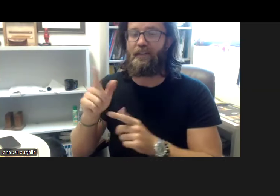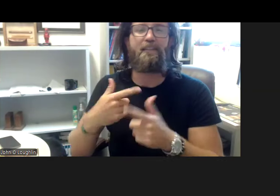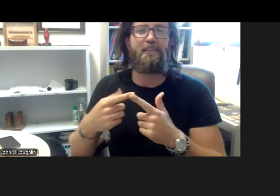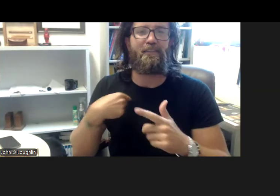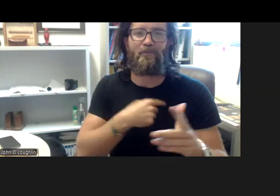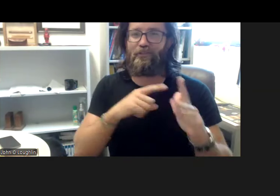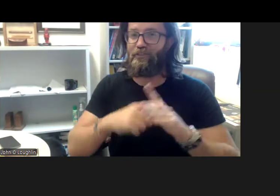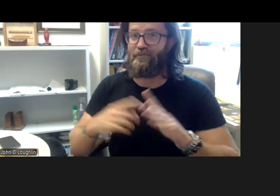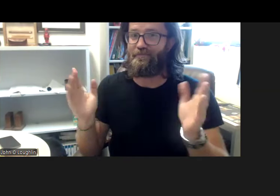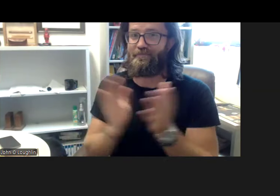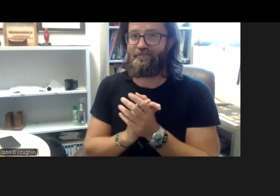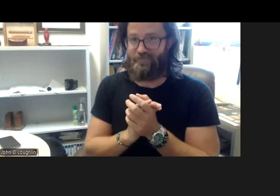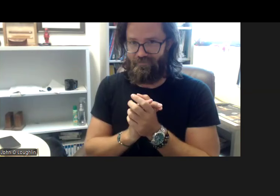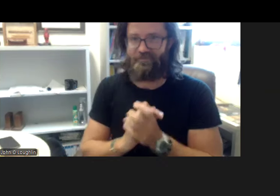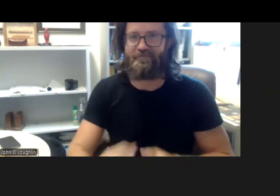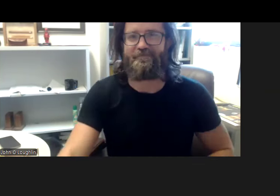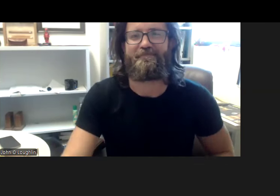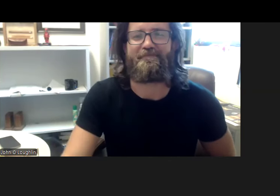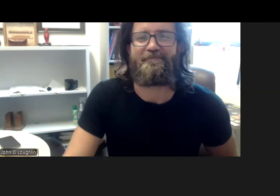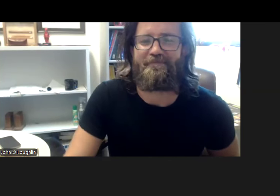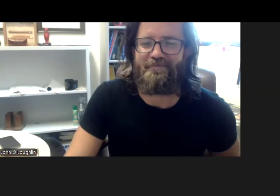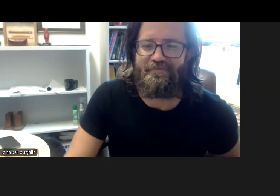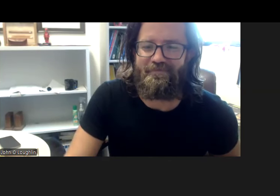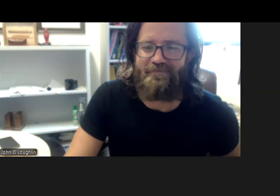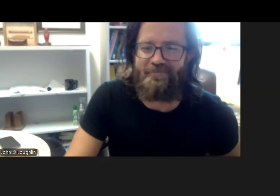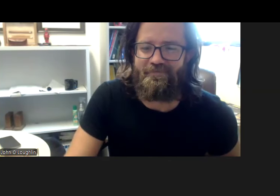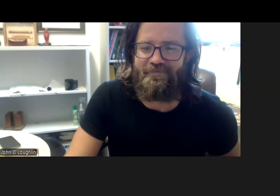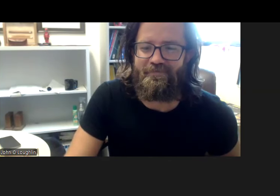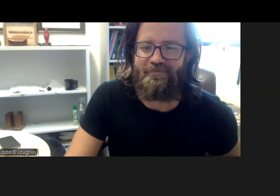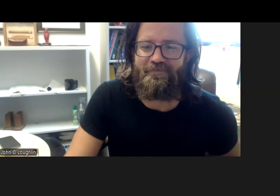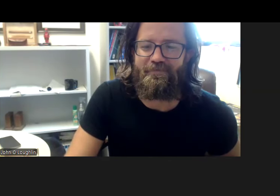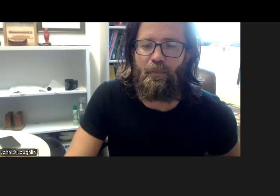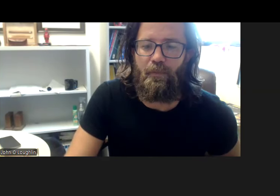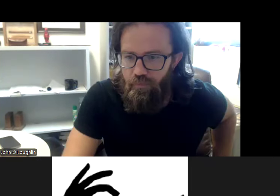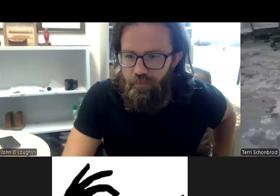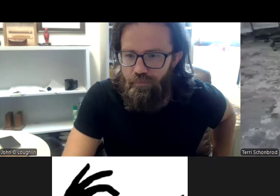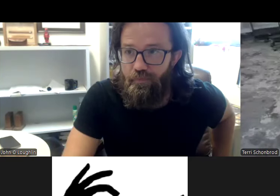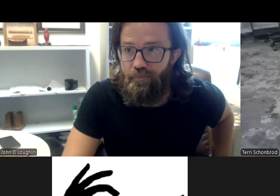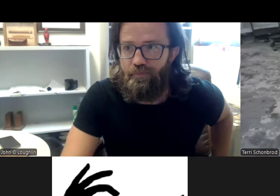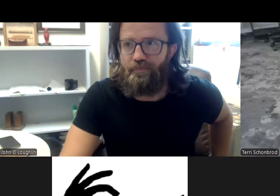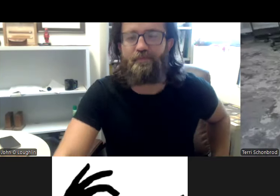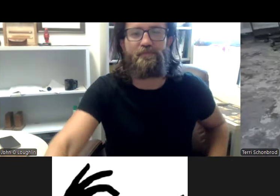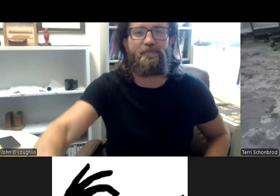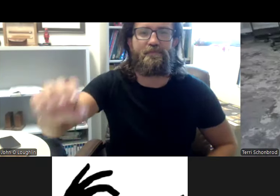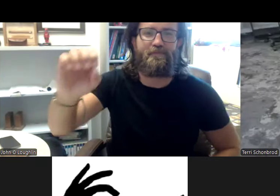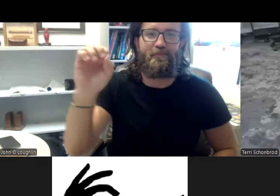Oh, I'm going to pause the recording for a few minutes and then we'll start and then I will restart.